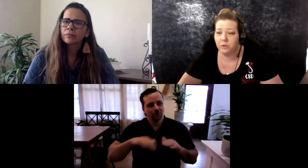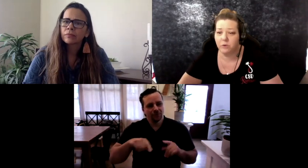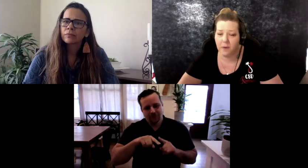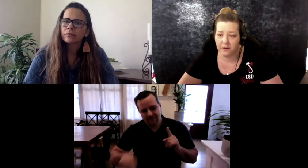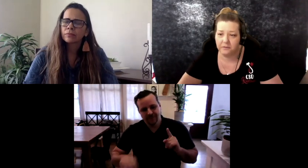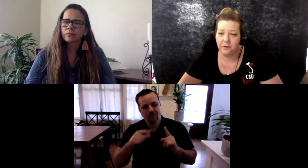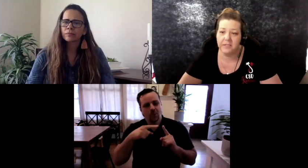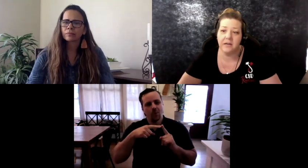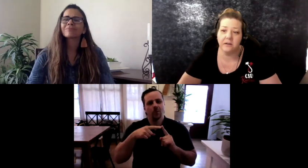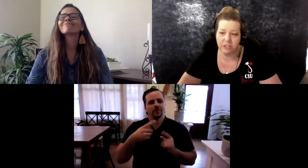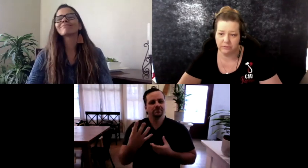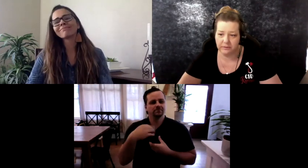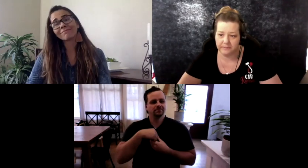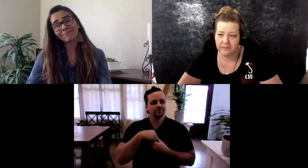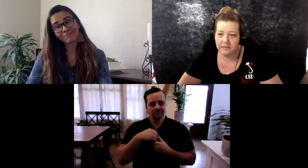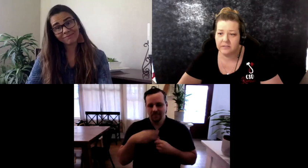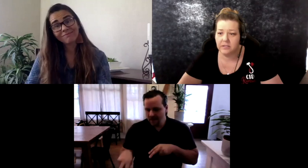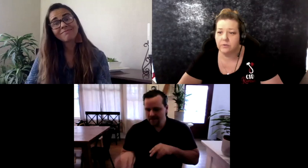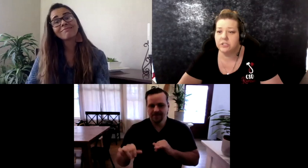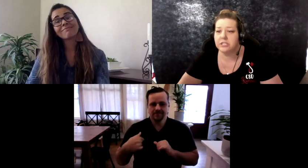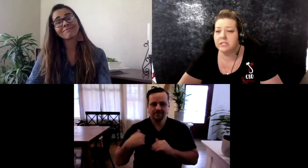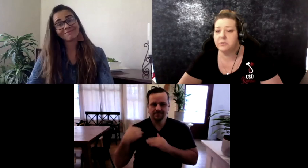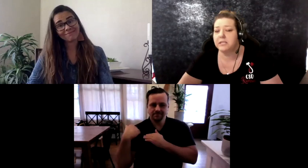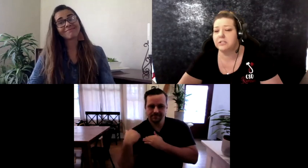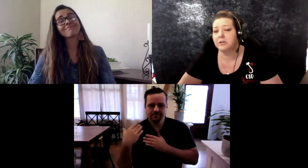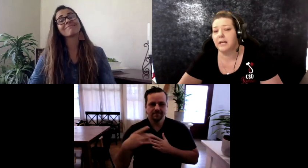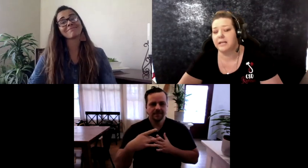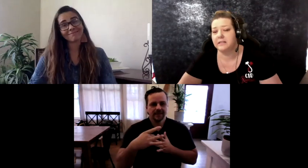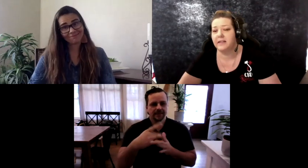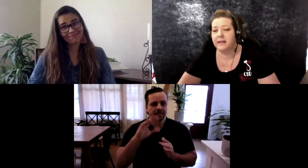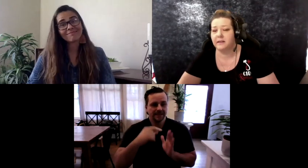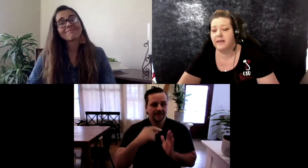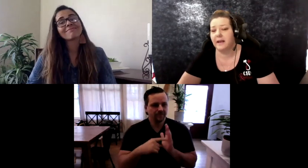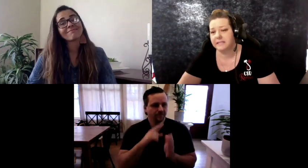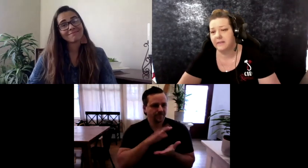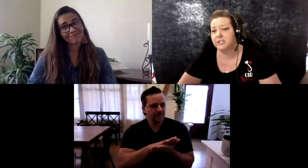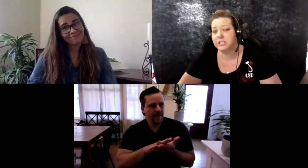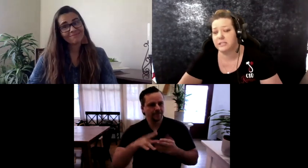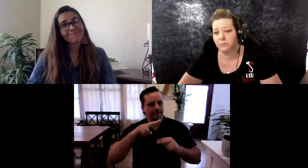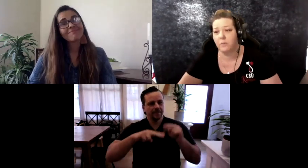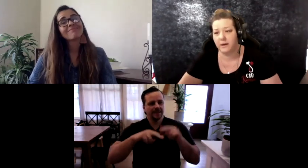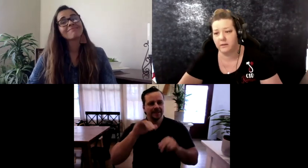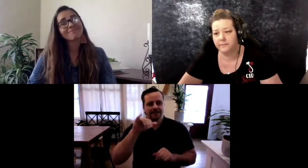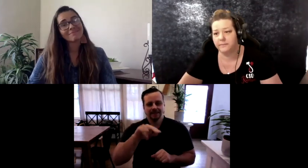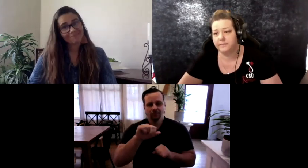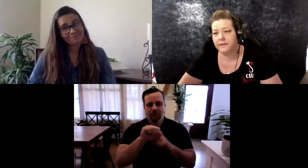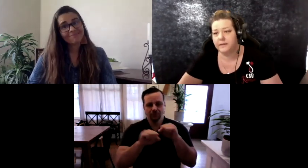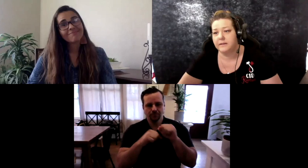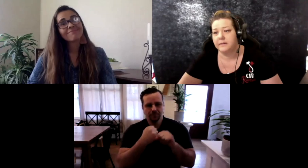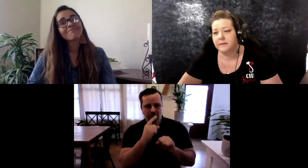also a role model for the younger children. So she has really internalized that idea that she is a role model.